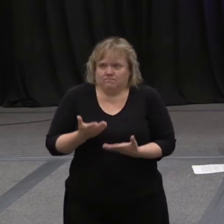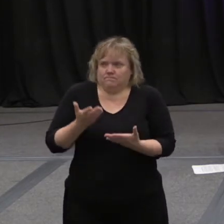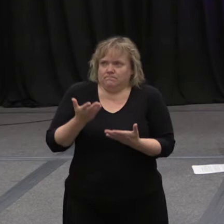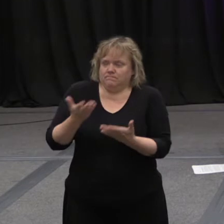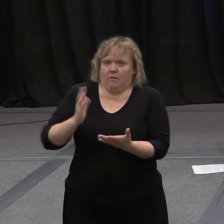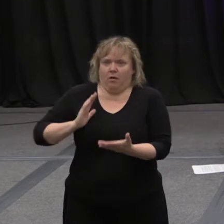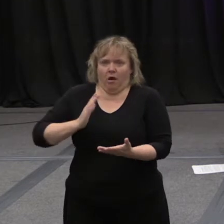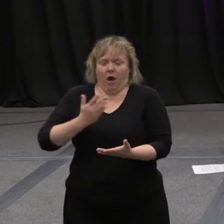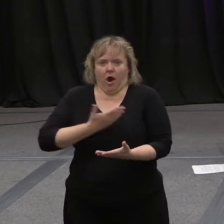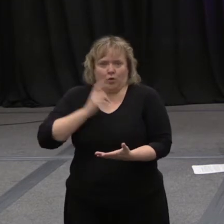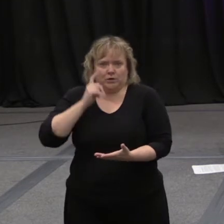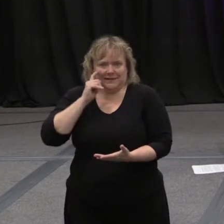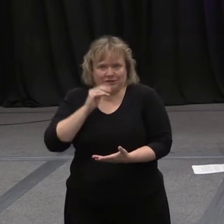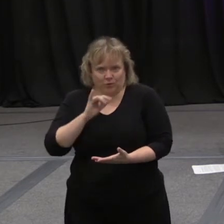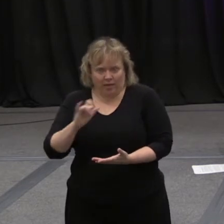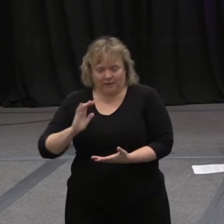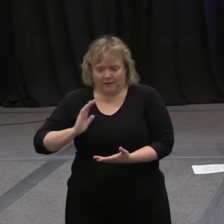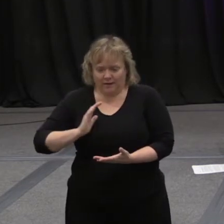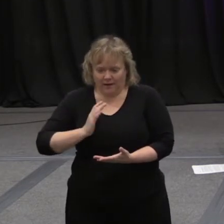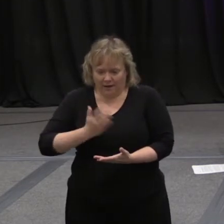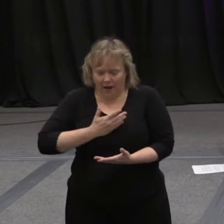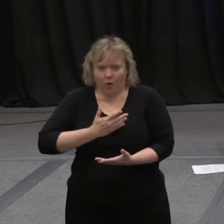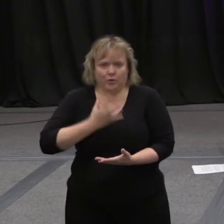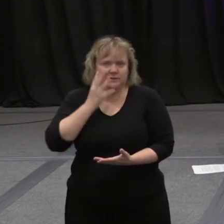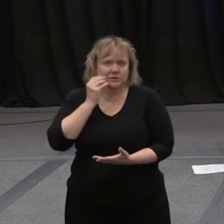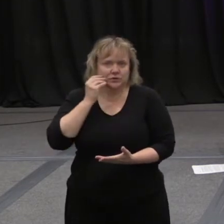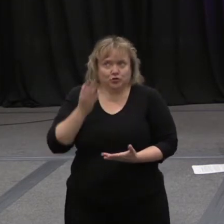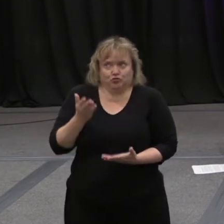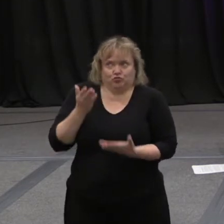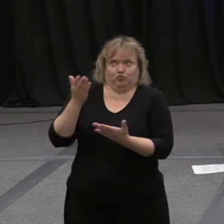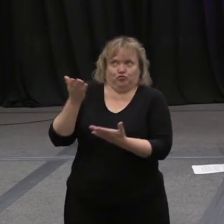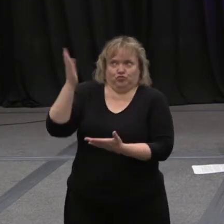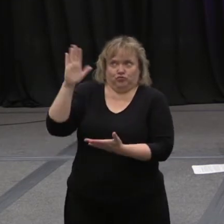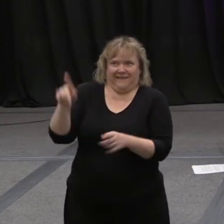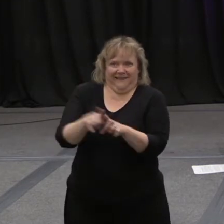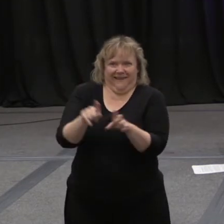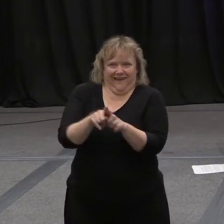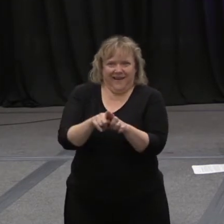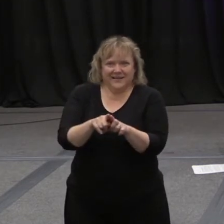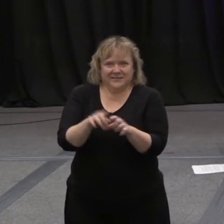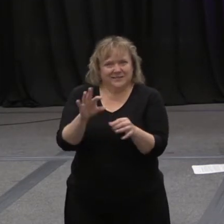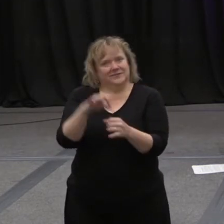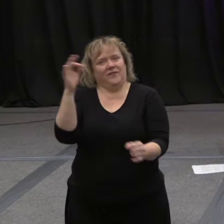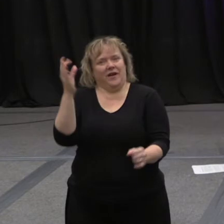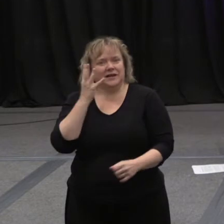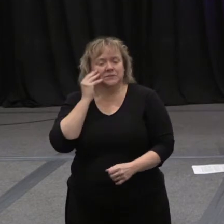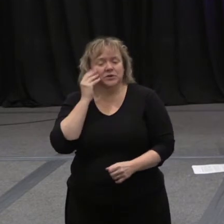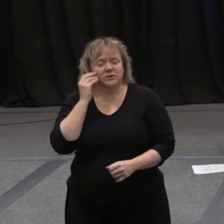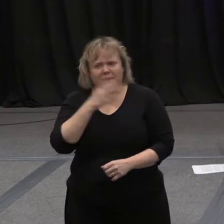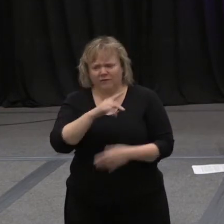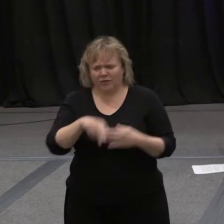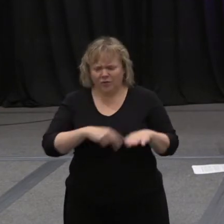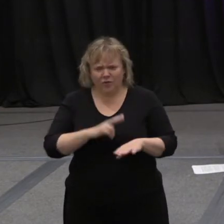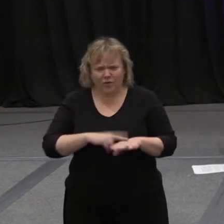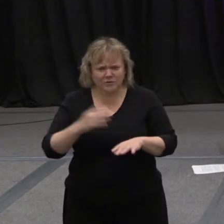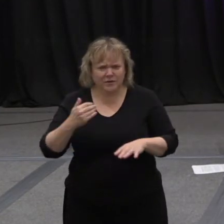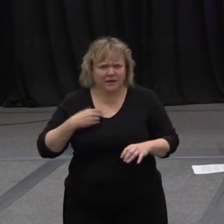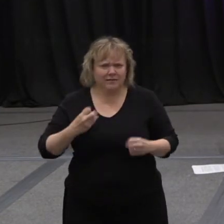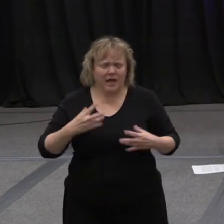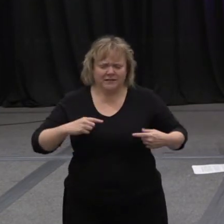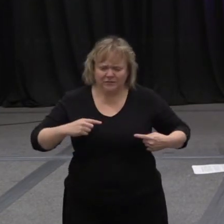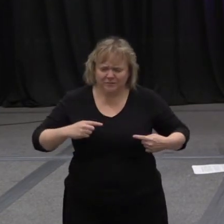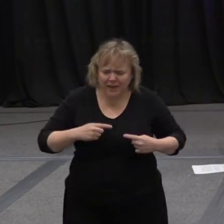as a divine experience. And there was, you know, there was a lot of pain and there was a lot of individual, you know, differences in what people